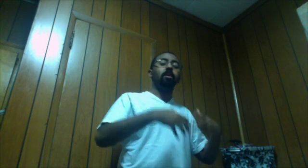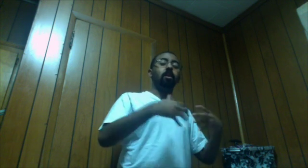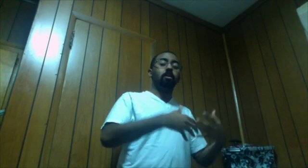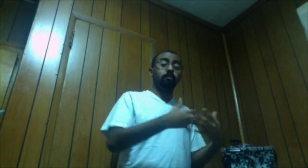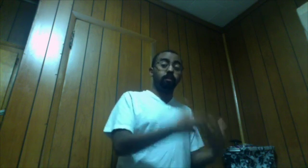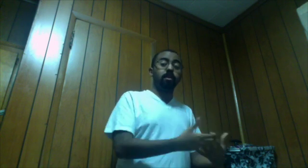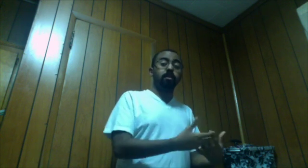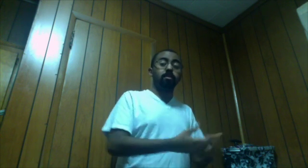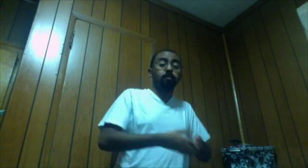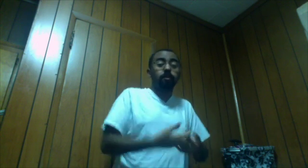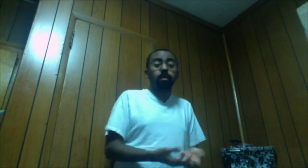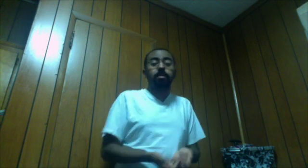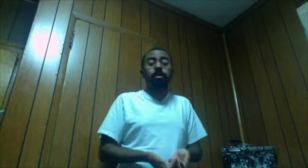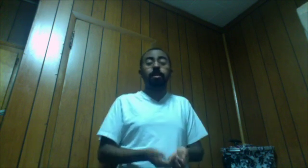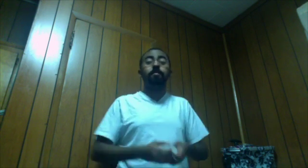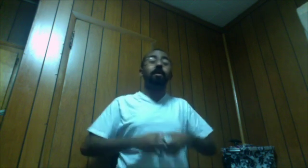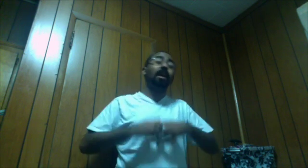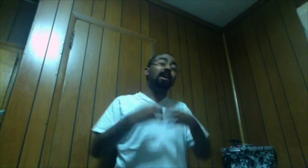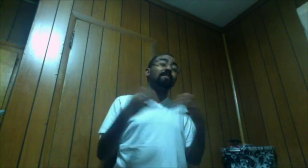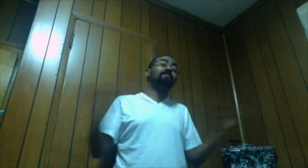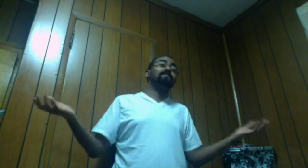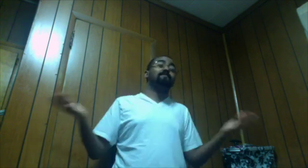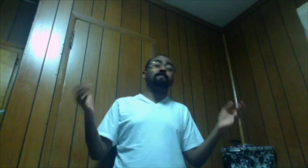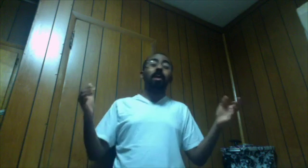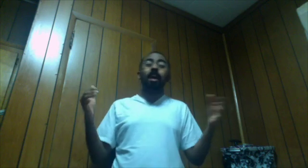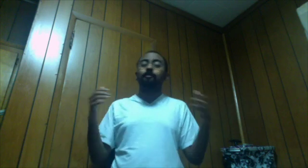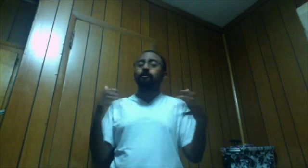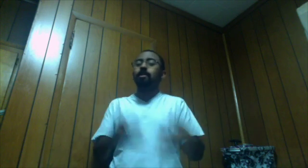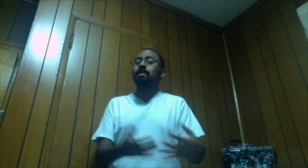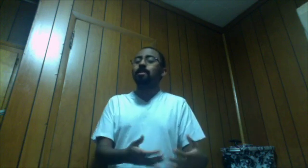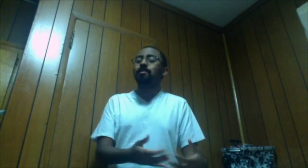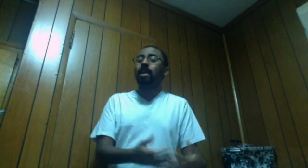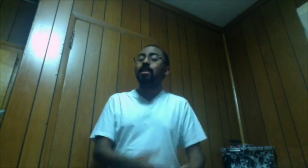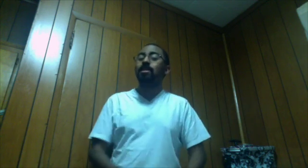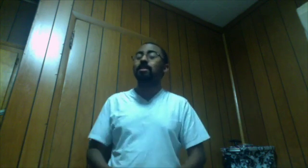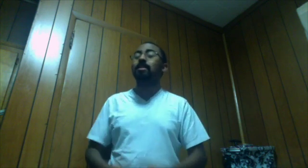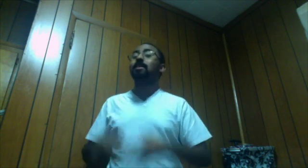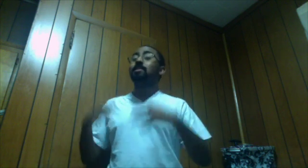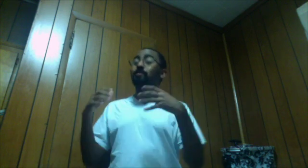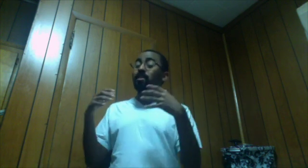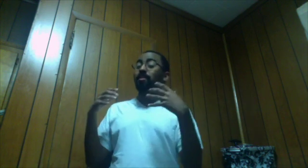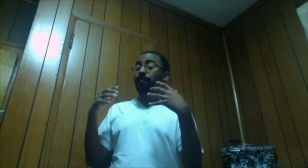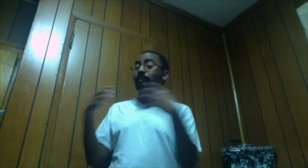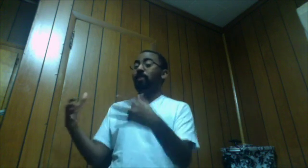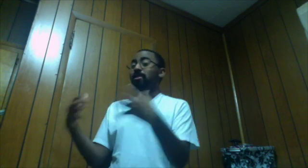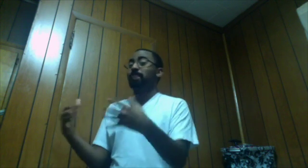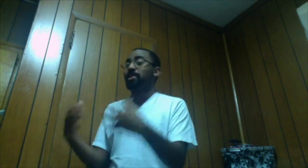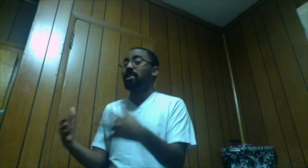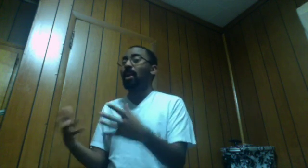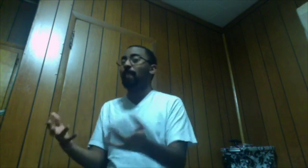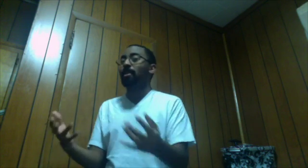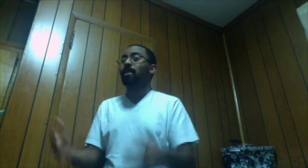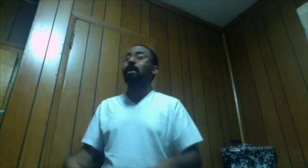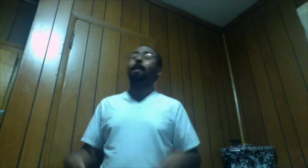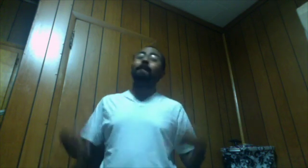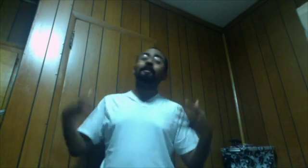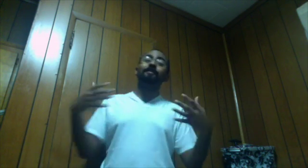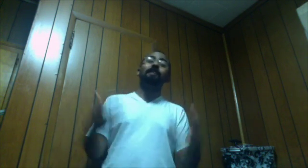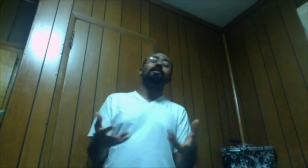are real. They're realistic people, and they have realistic reactions to really fucked up shit happening. My favorite